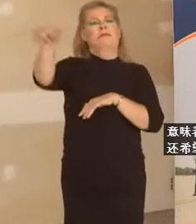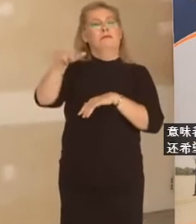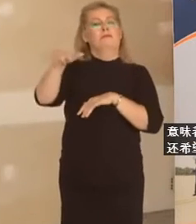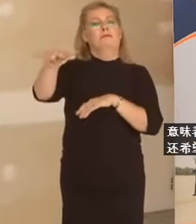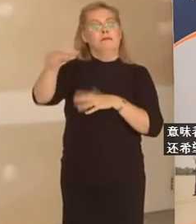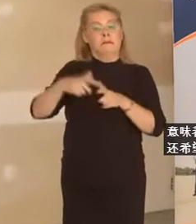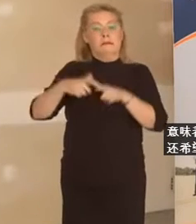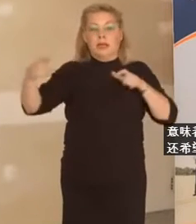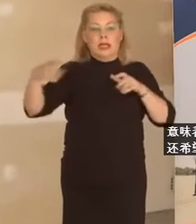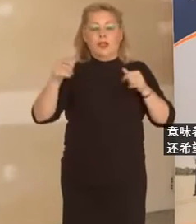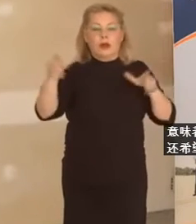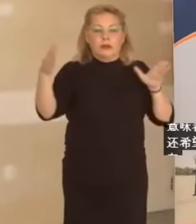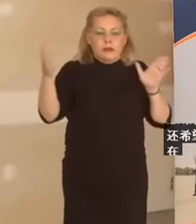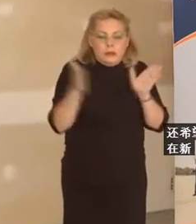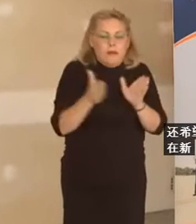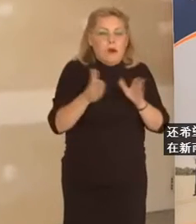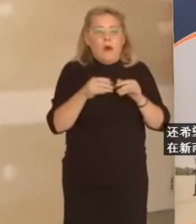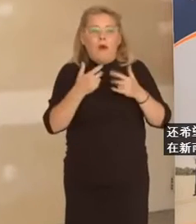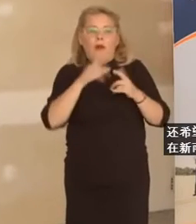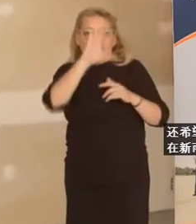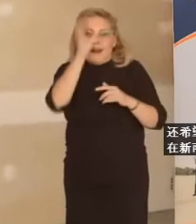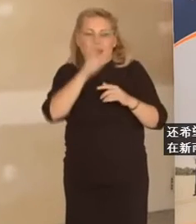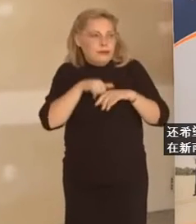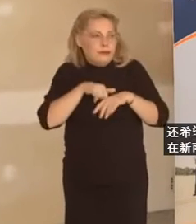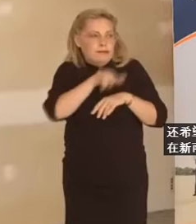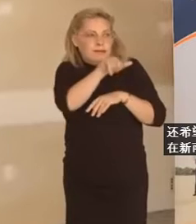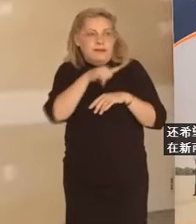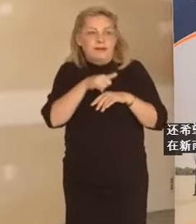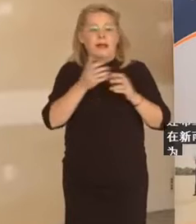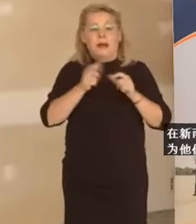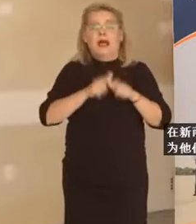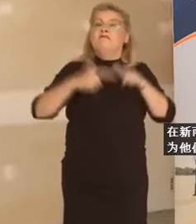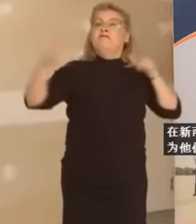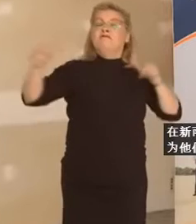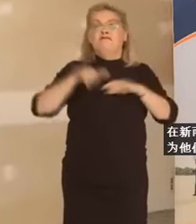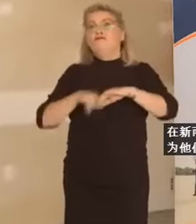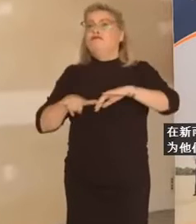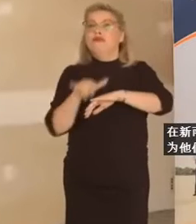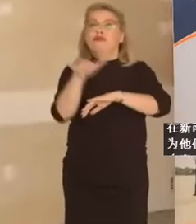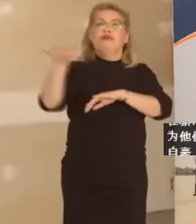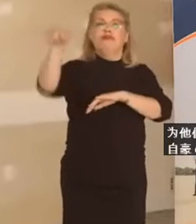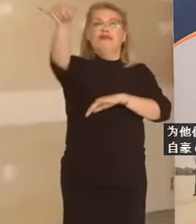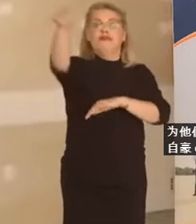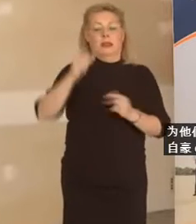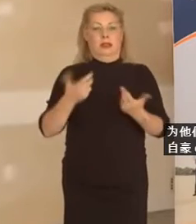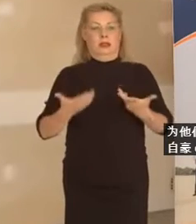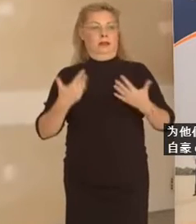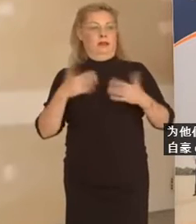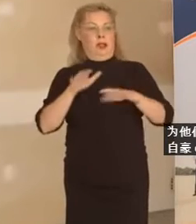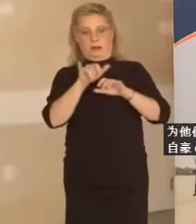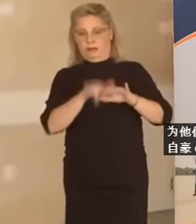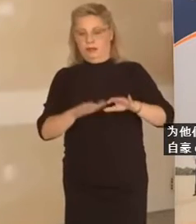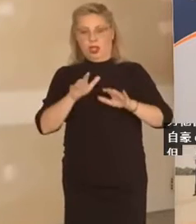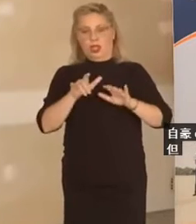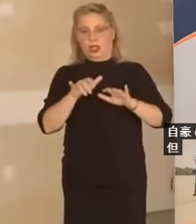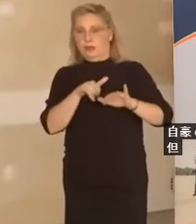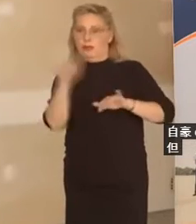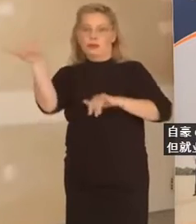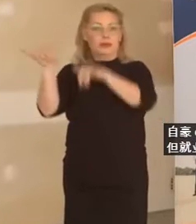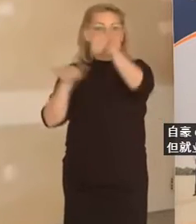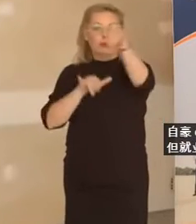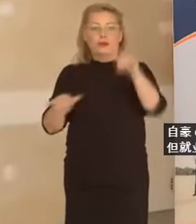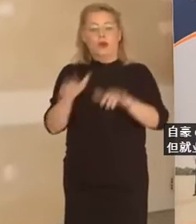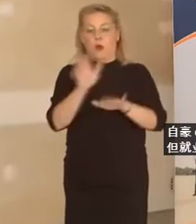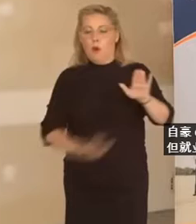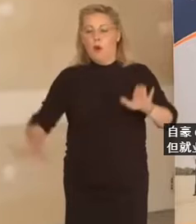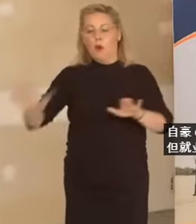We also want to be able to support Rex expand here in New South Wales. We're incredibly proud of what they've been able to do across the regional parts of our state,